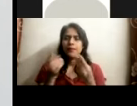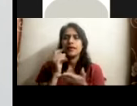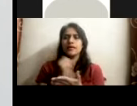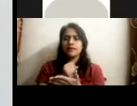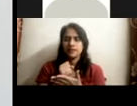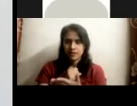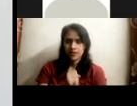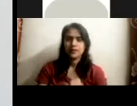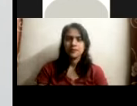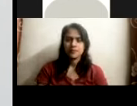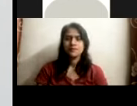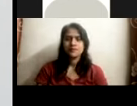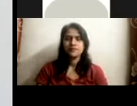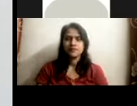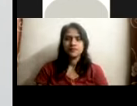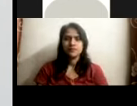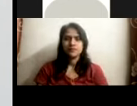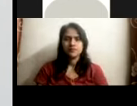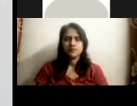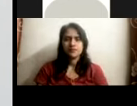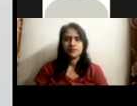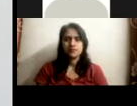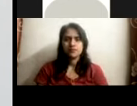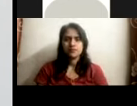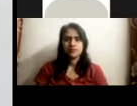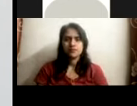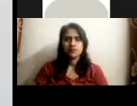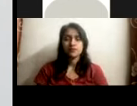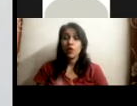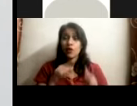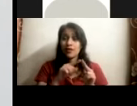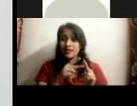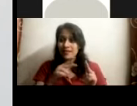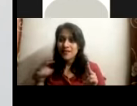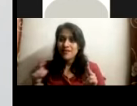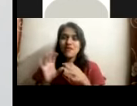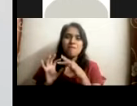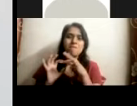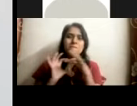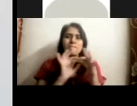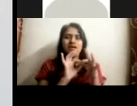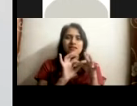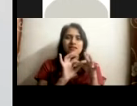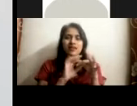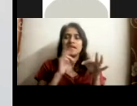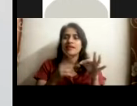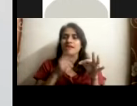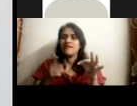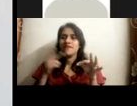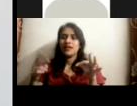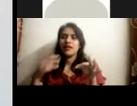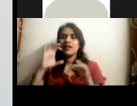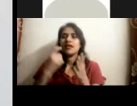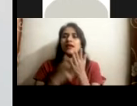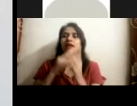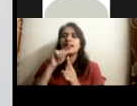And these typologies are based on different criteria. Let's see